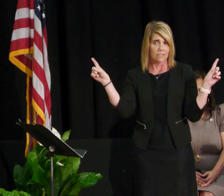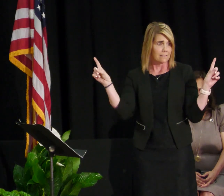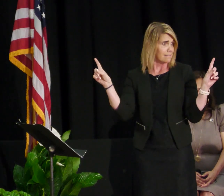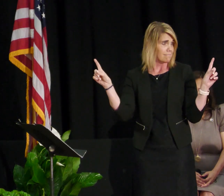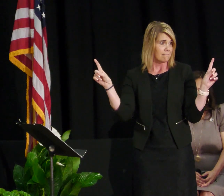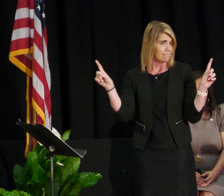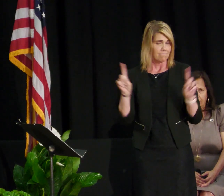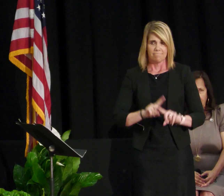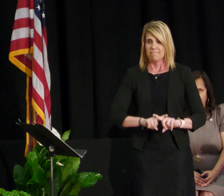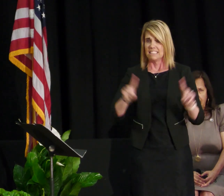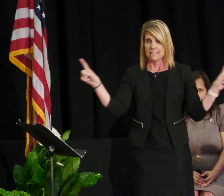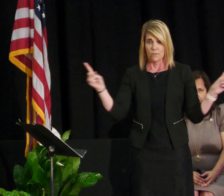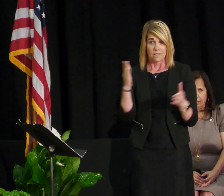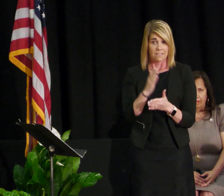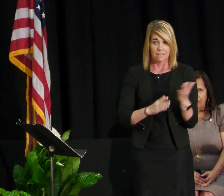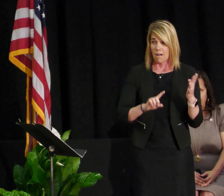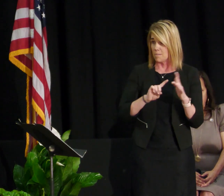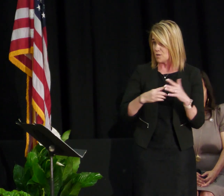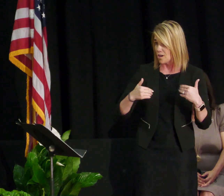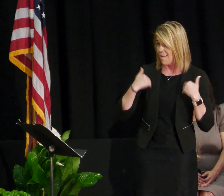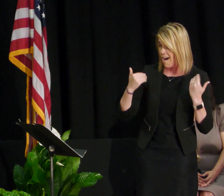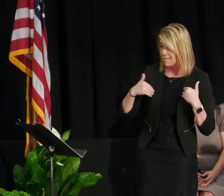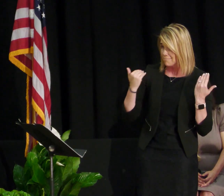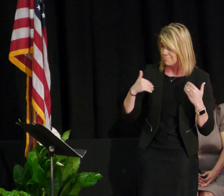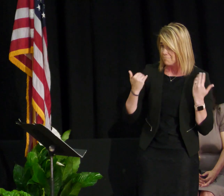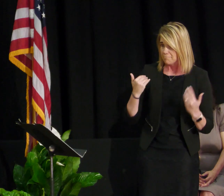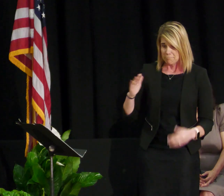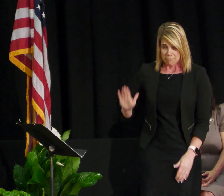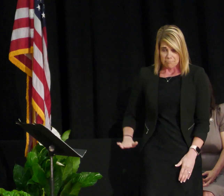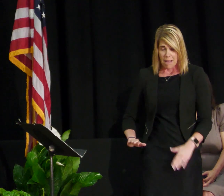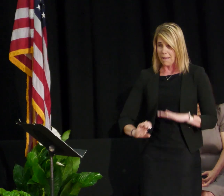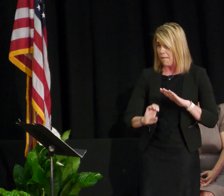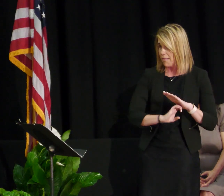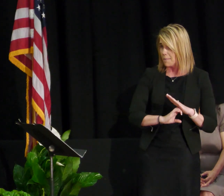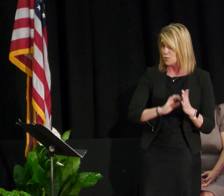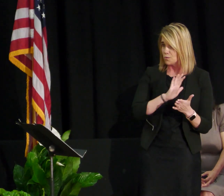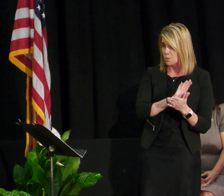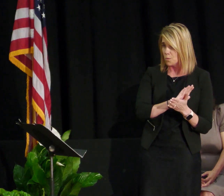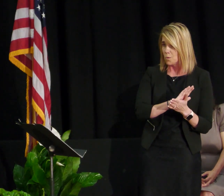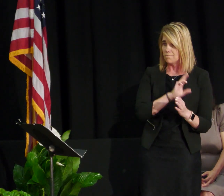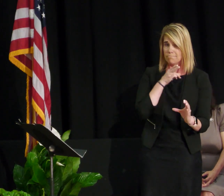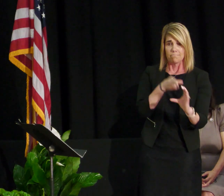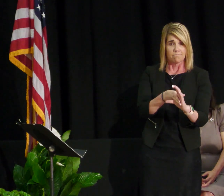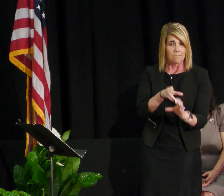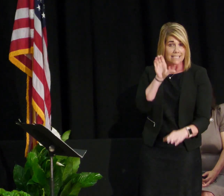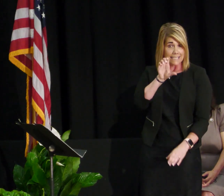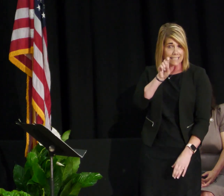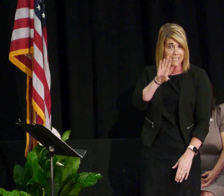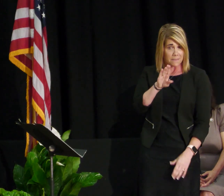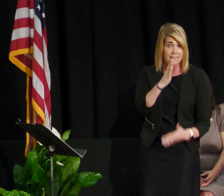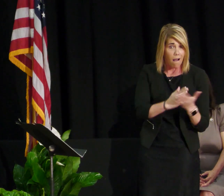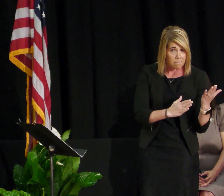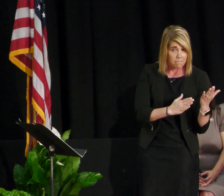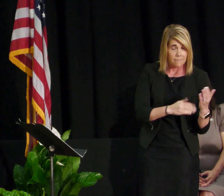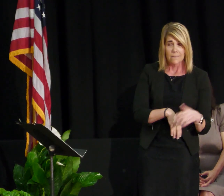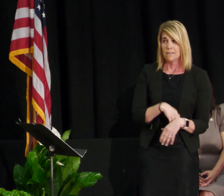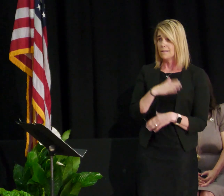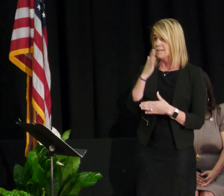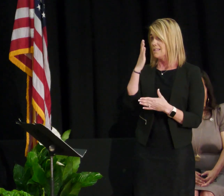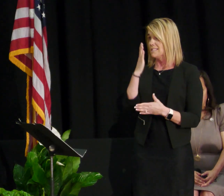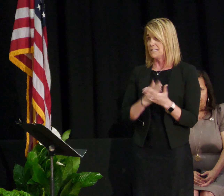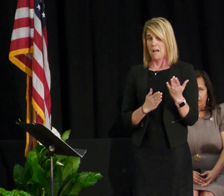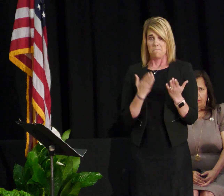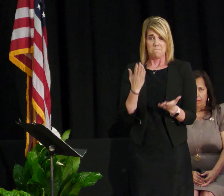And your journey will be different in life. Some of you have started young here in elementary school and joined